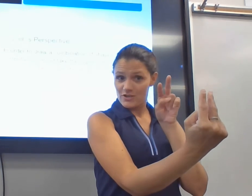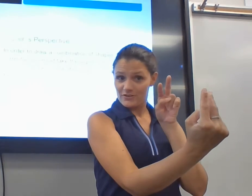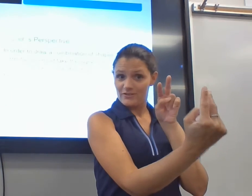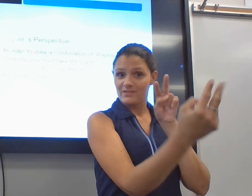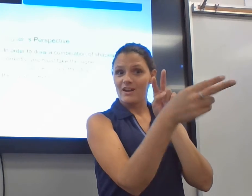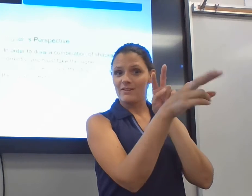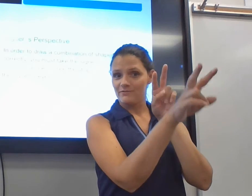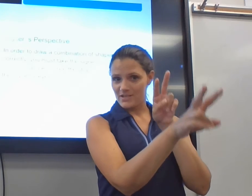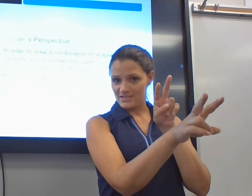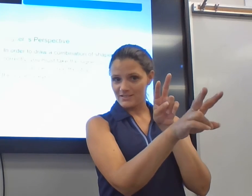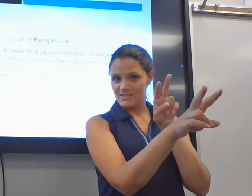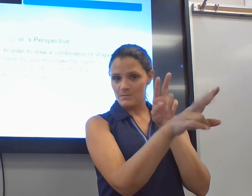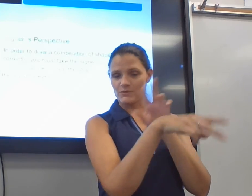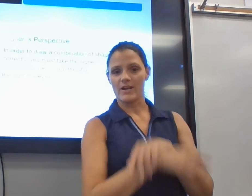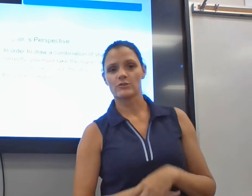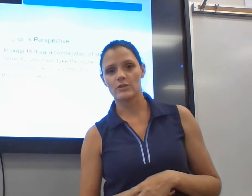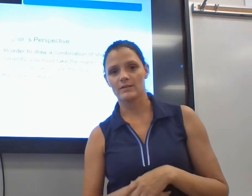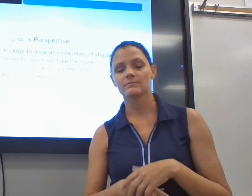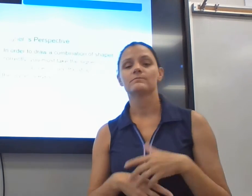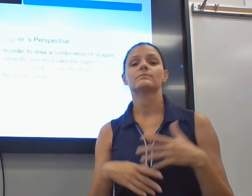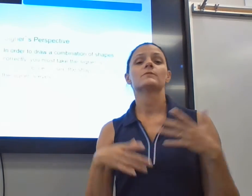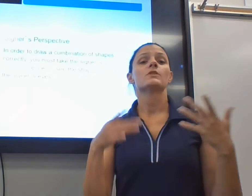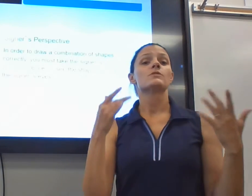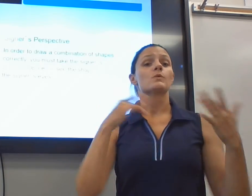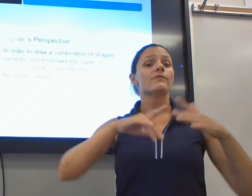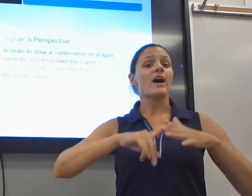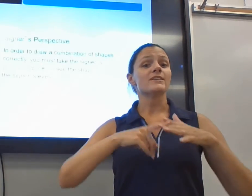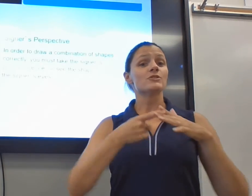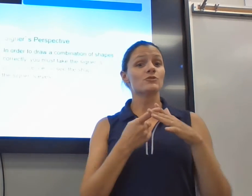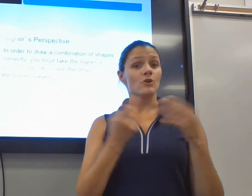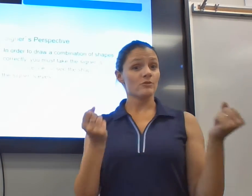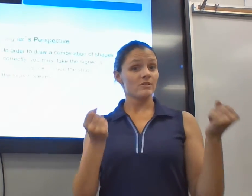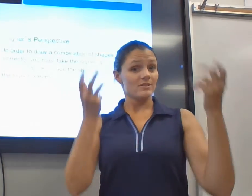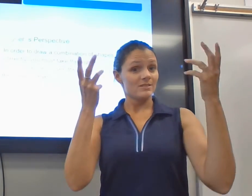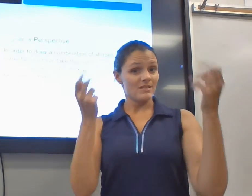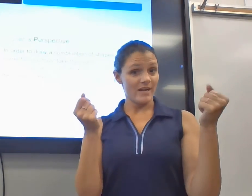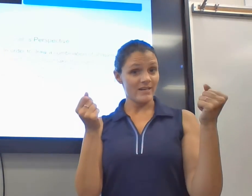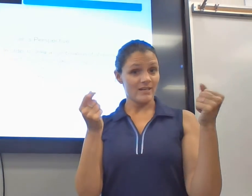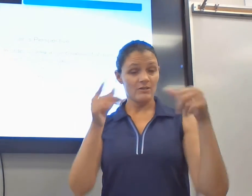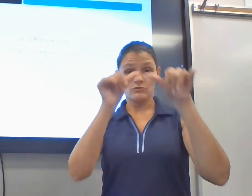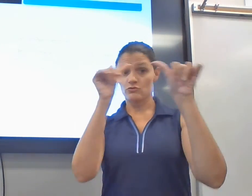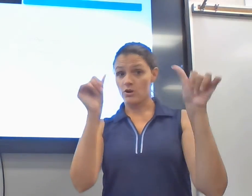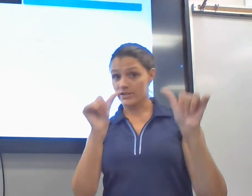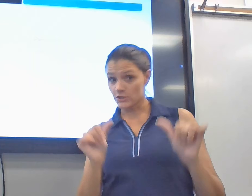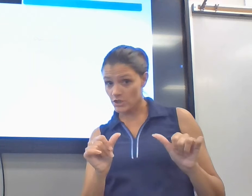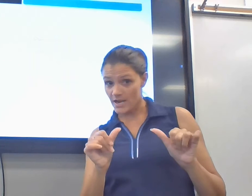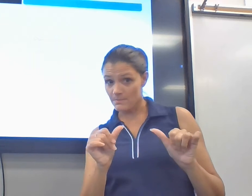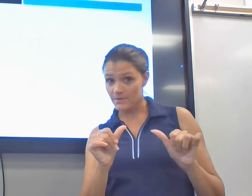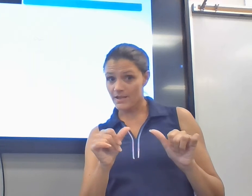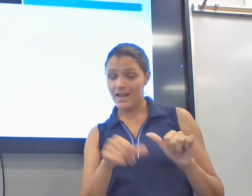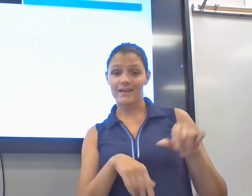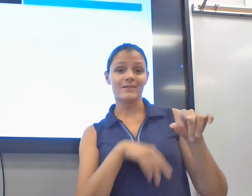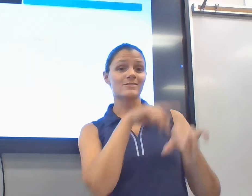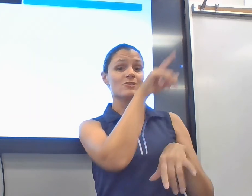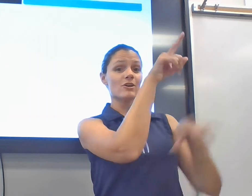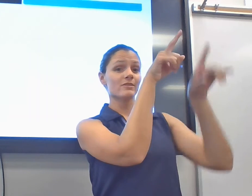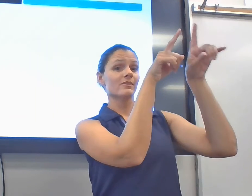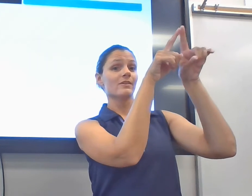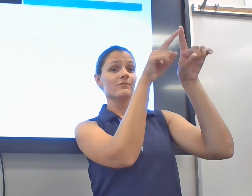other, not facing the same direction. So if I start signing, drawing a shape, and I start from